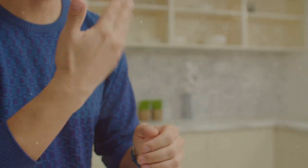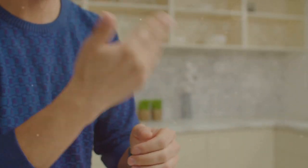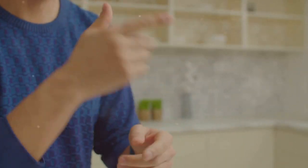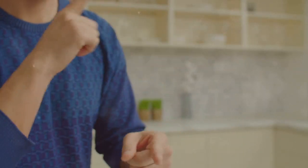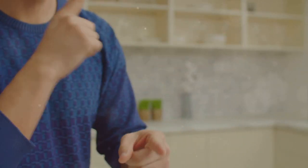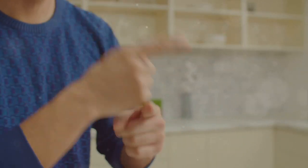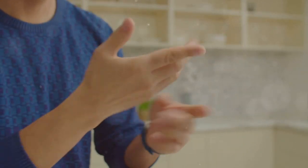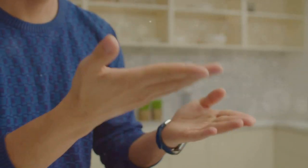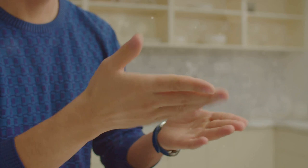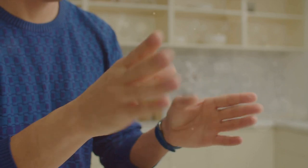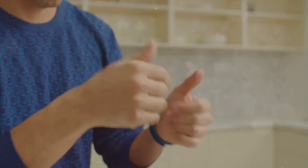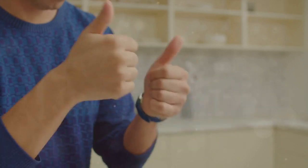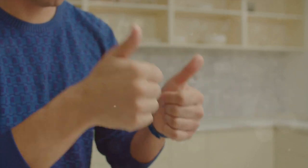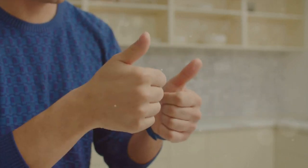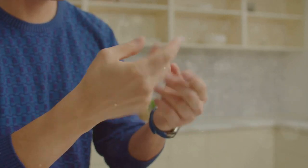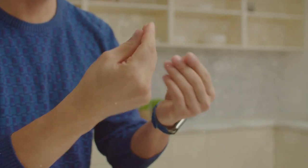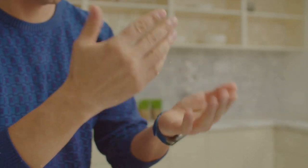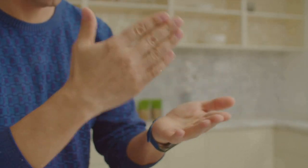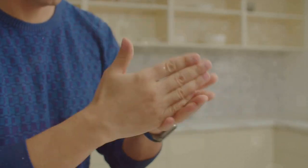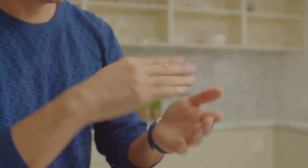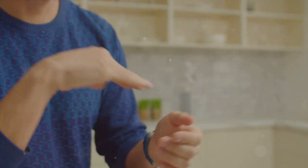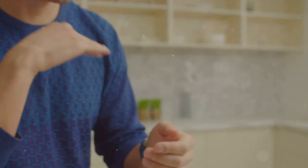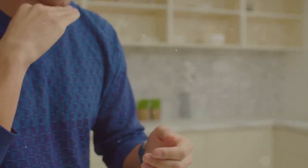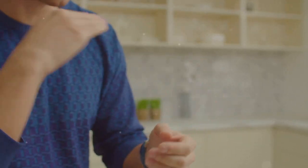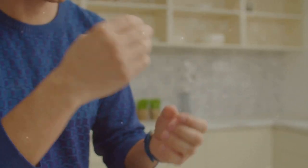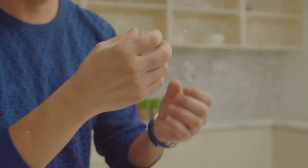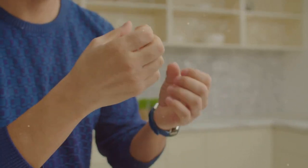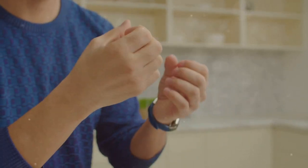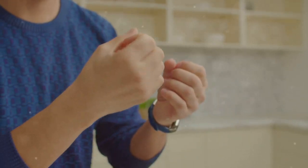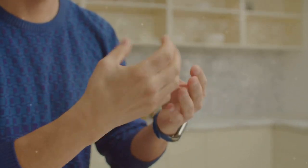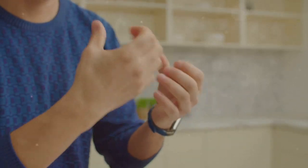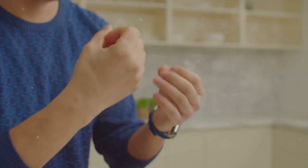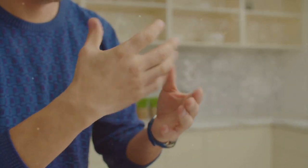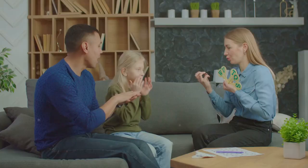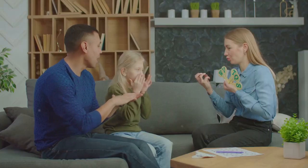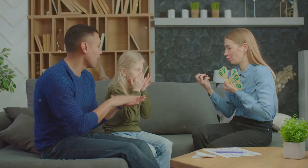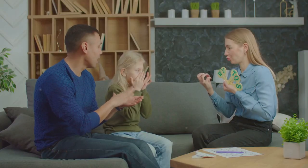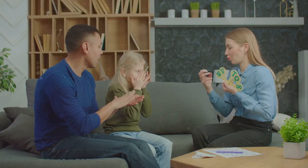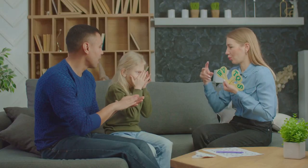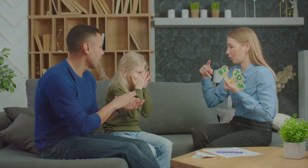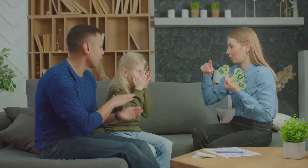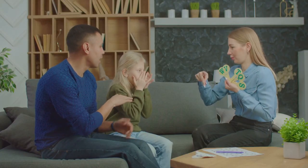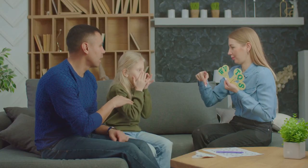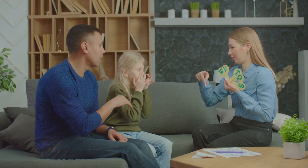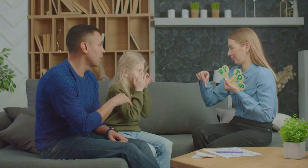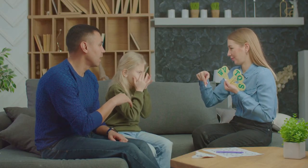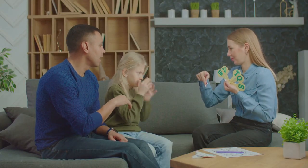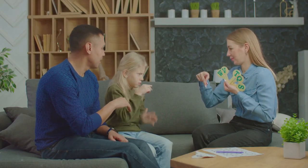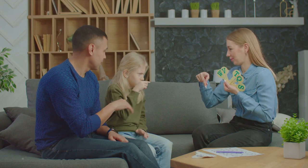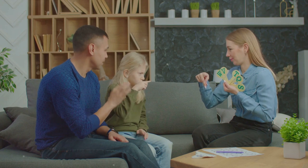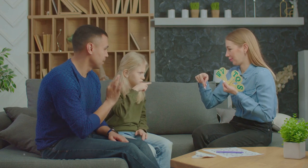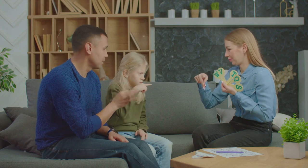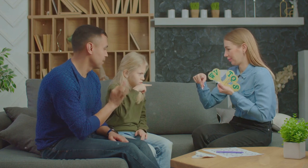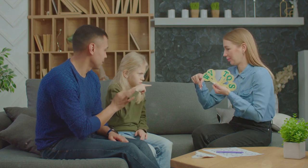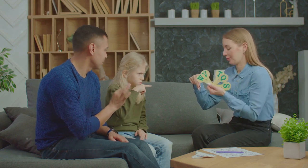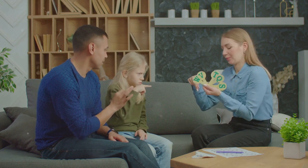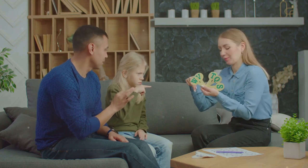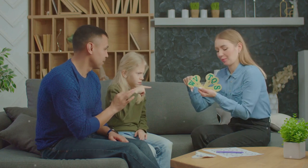involves changing the order of words or phrases to make it more understandable to the recipient. It's like translating a poem from one language to another.